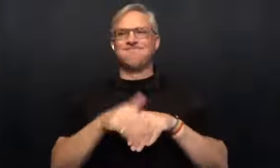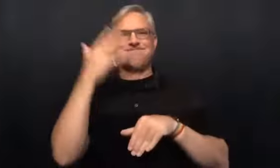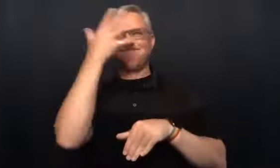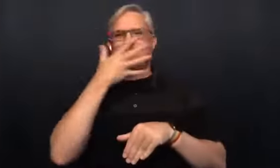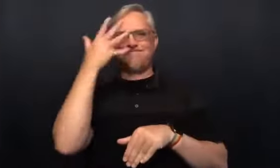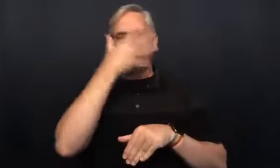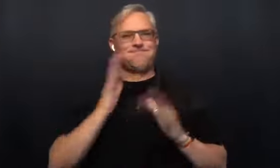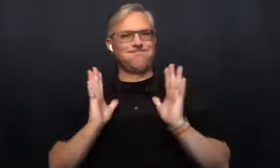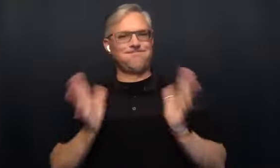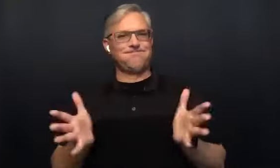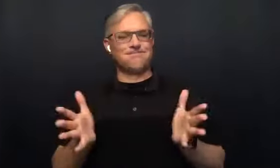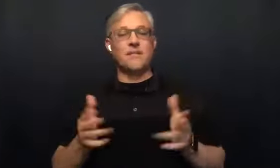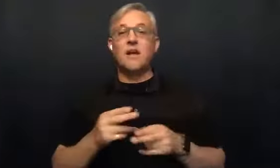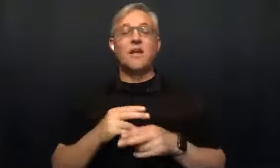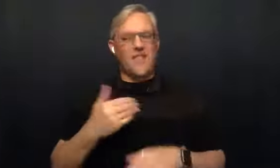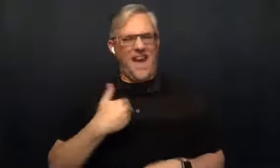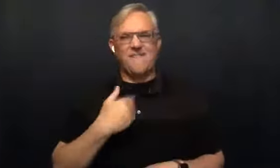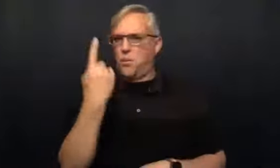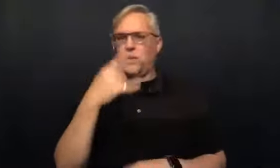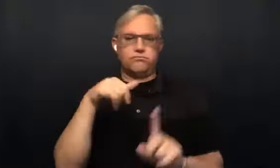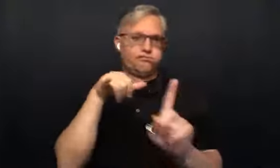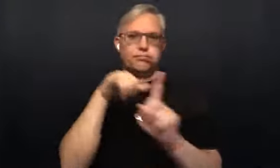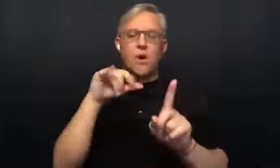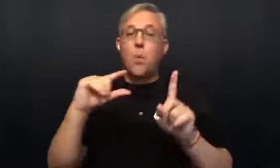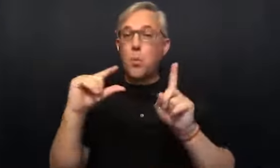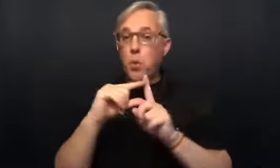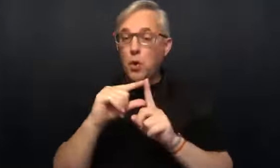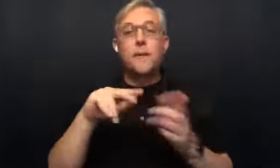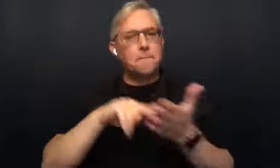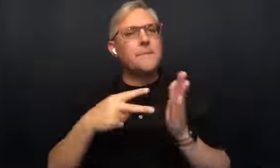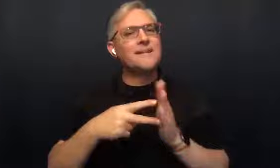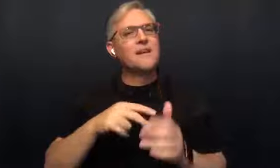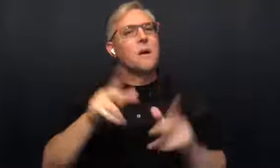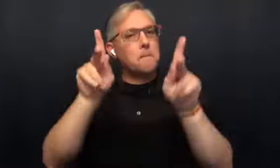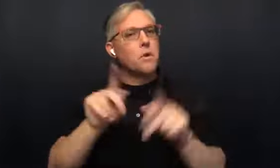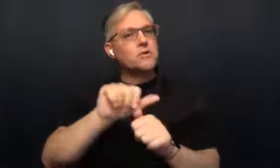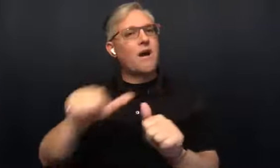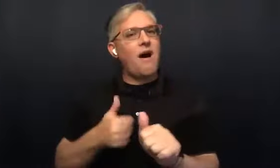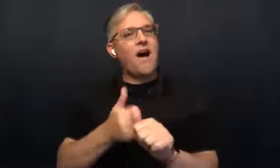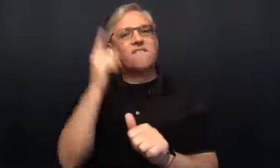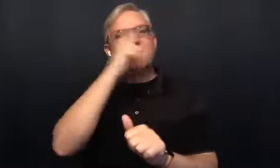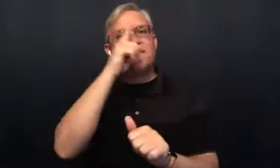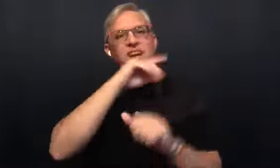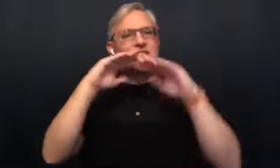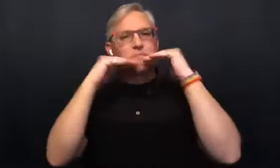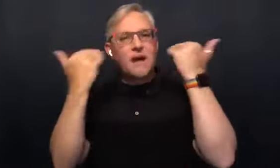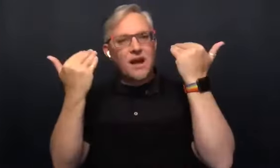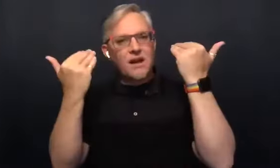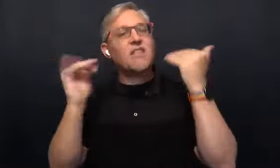an exodontesiast, which means a person who hides behind a fake smile. And that's what I had become. Why? Because communication was not